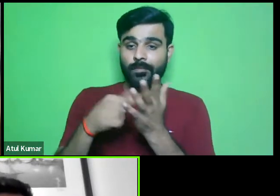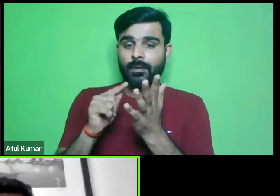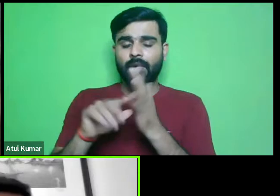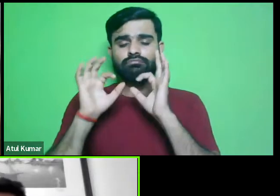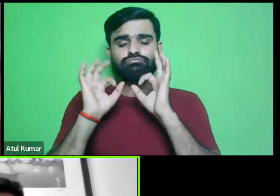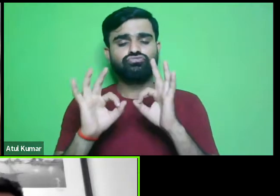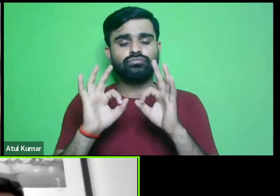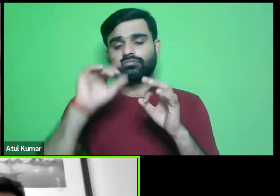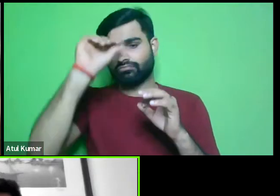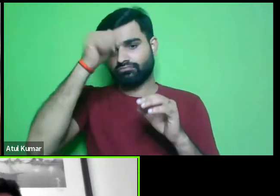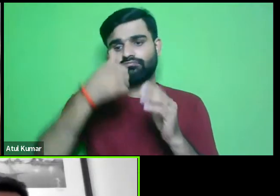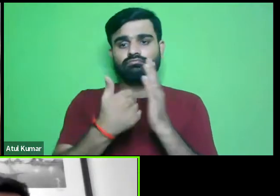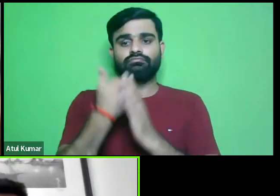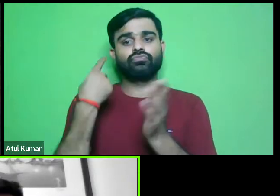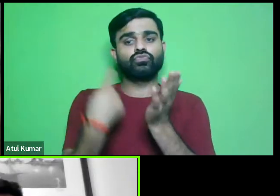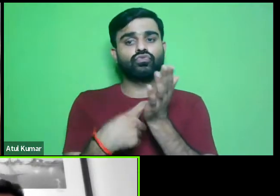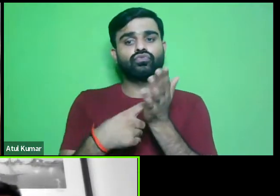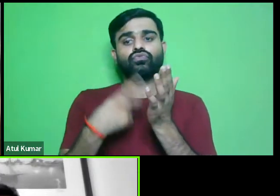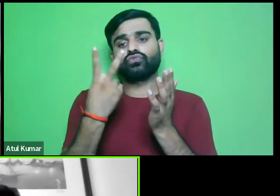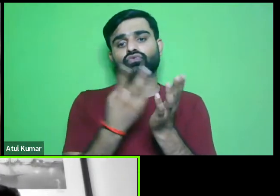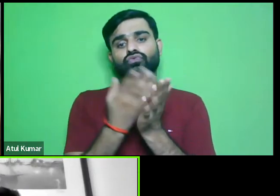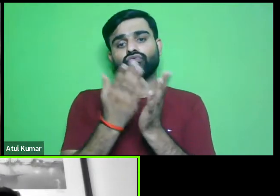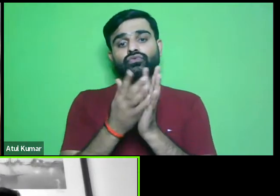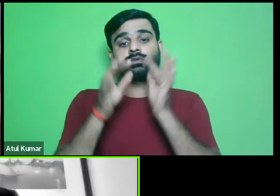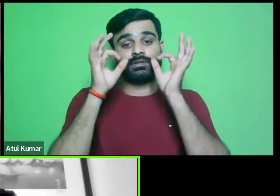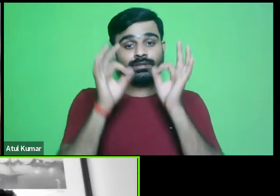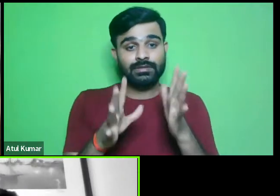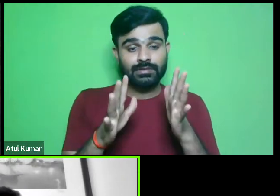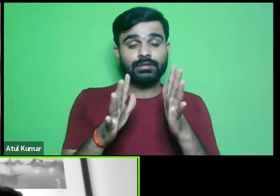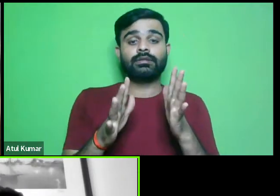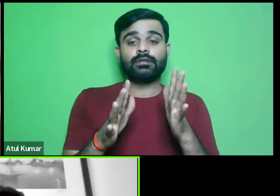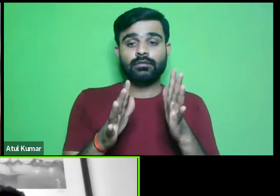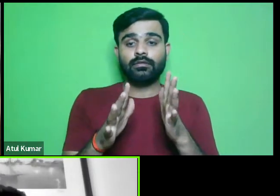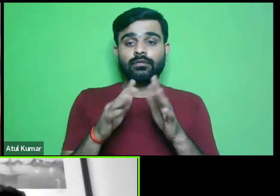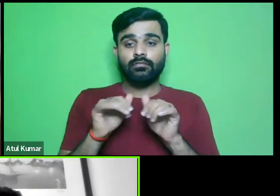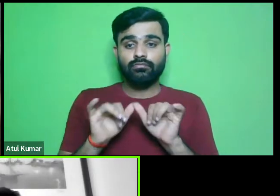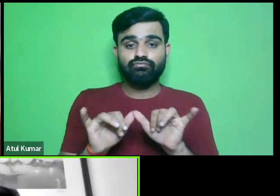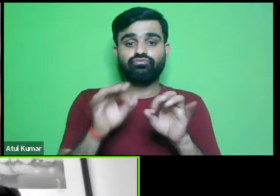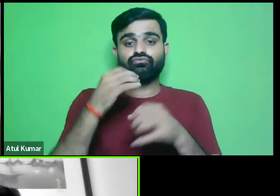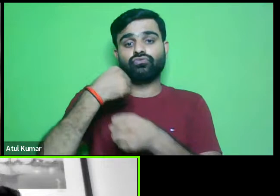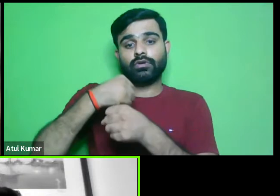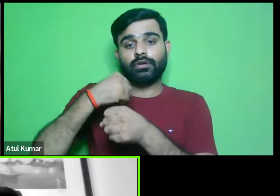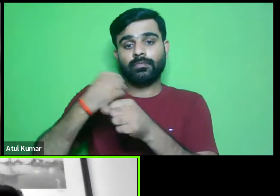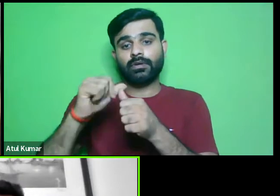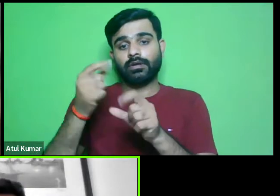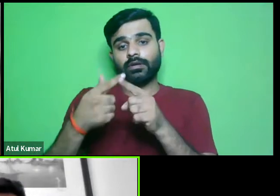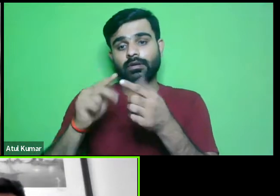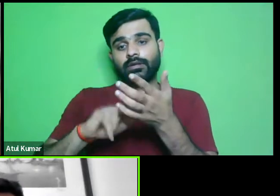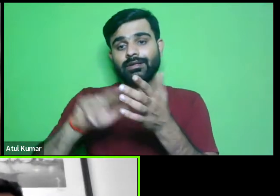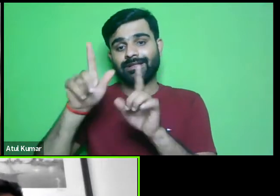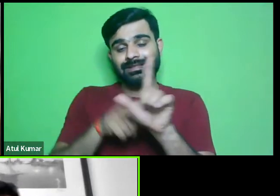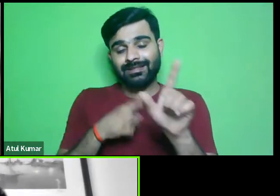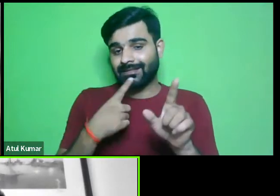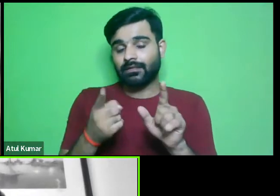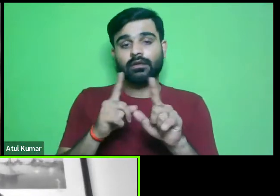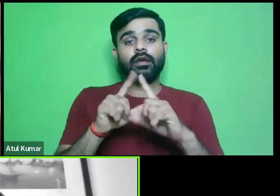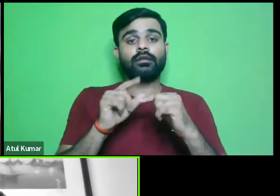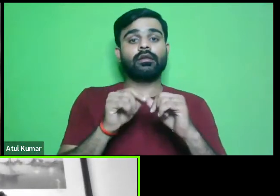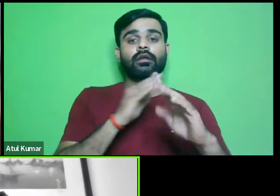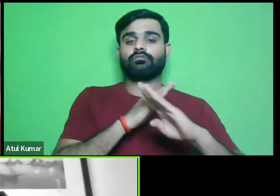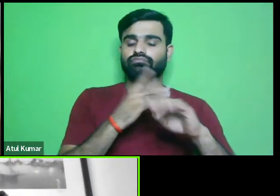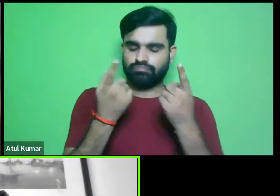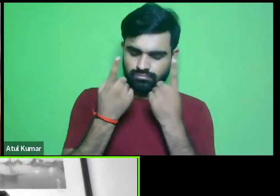protection law in India and it was followed to the exact by government agencies when they were procuring this data, a lot of the